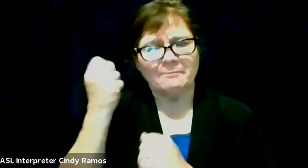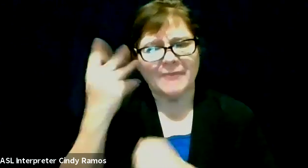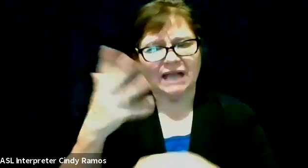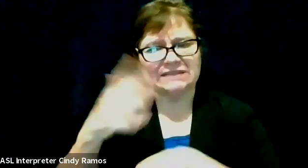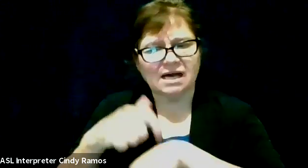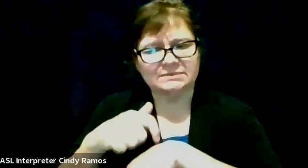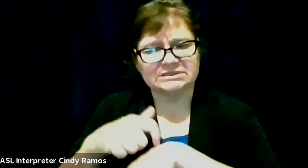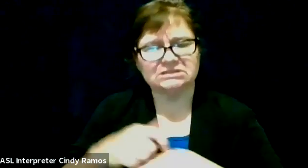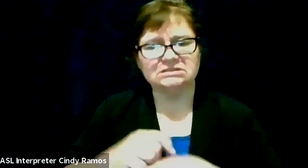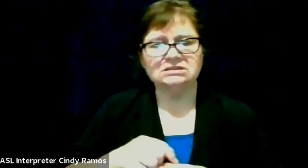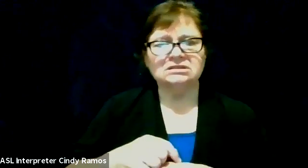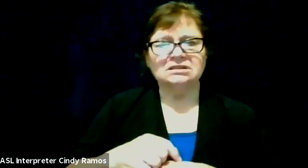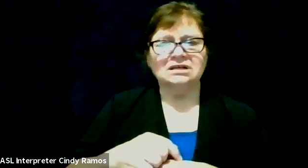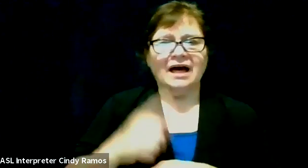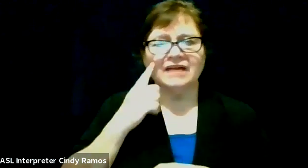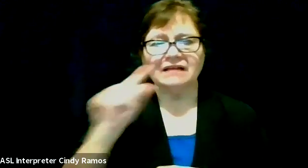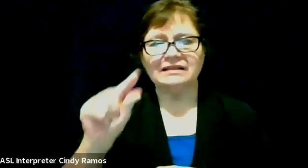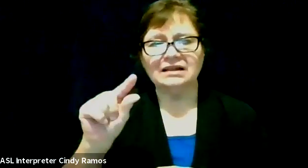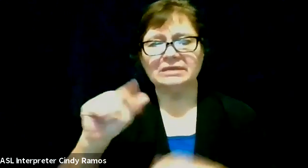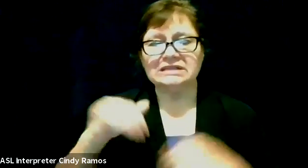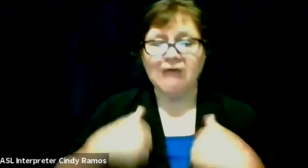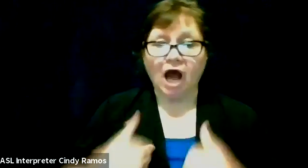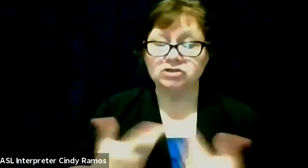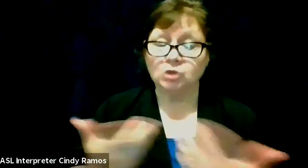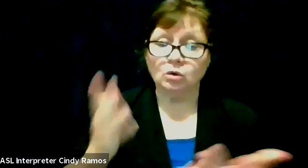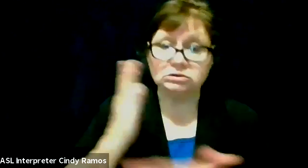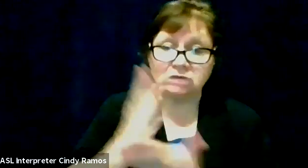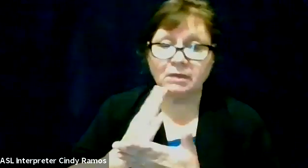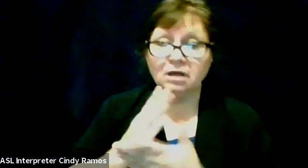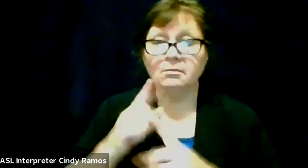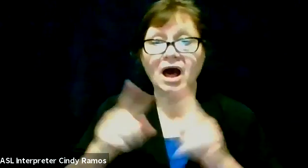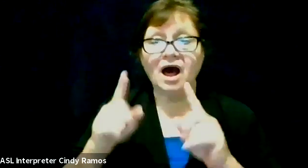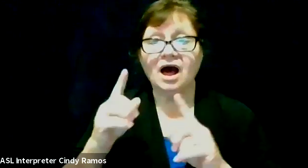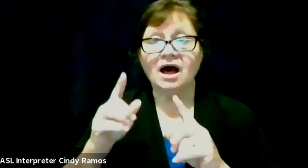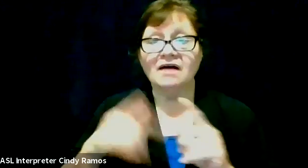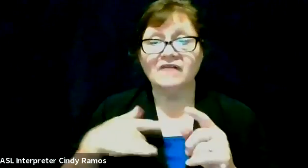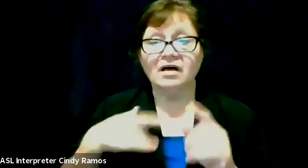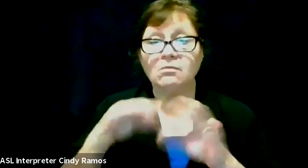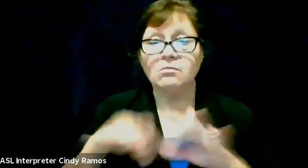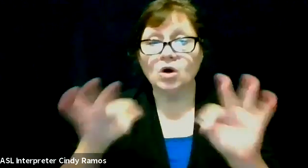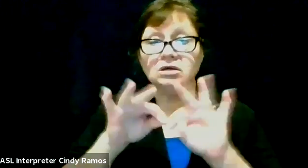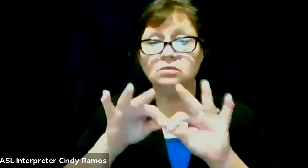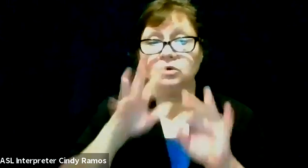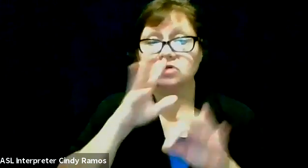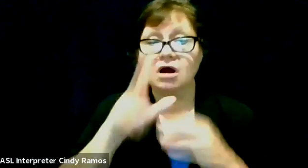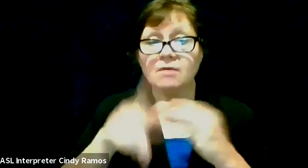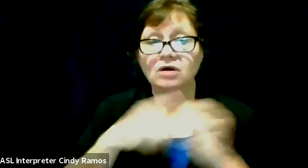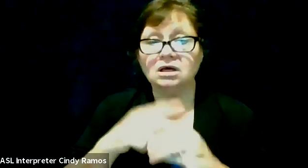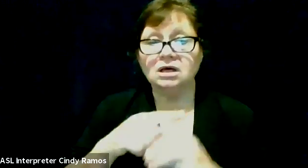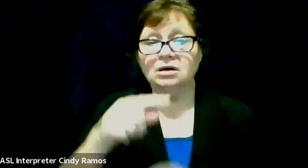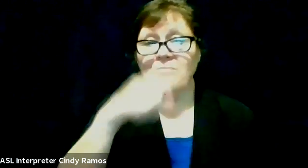think I just got a little tired, and so I stopped. But I think it's really important when we talk about Black,